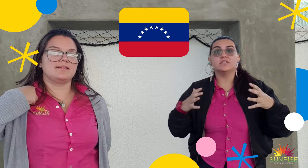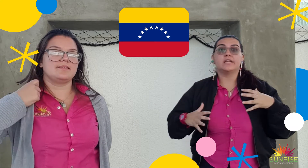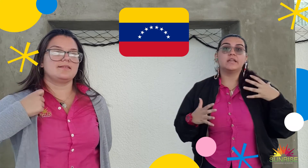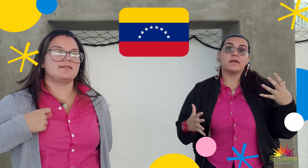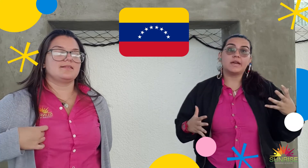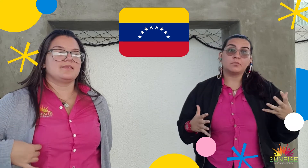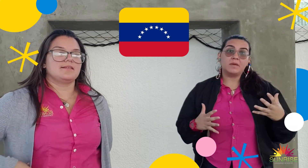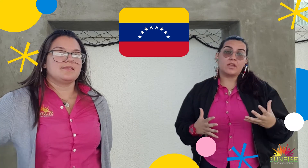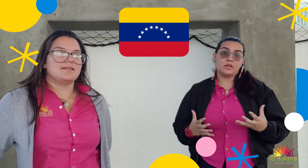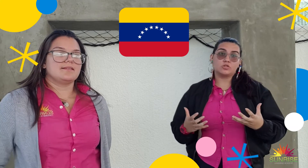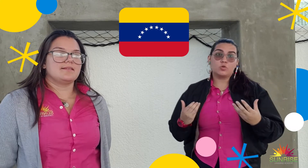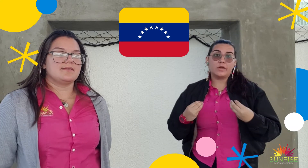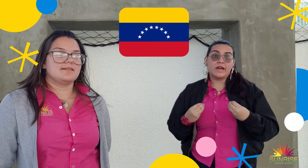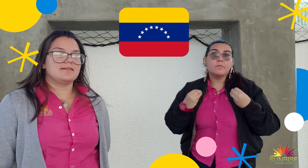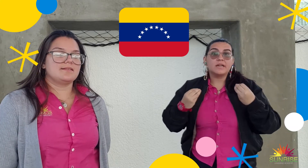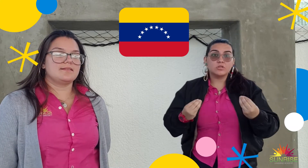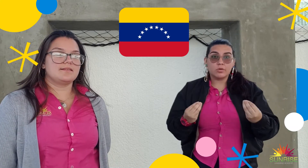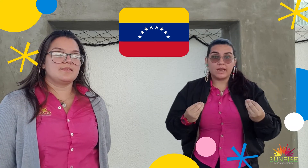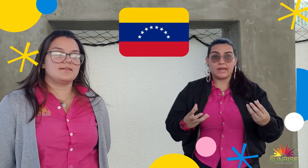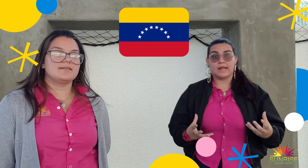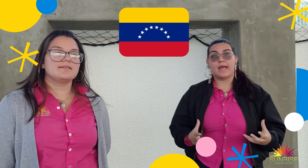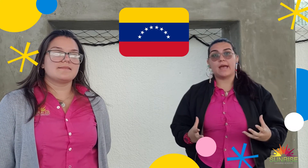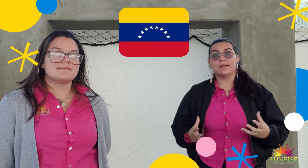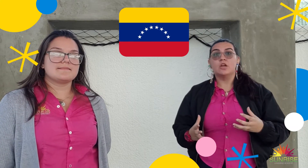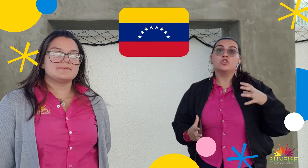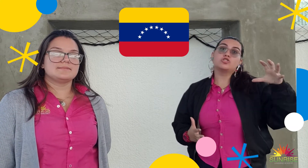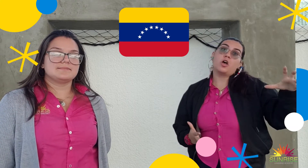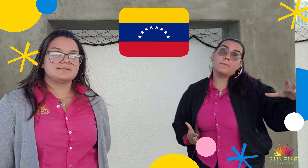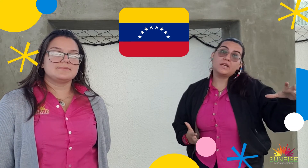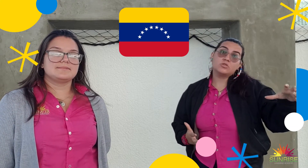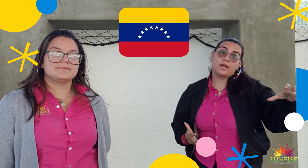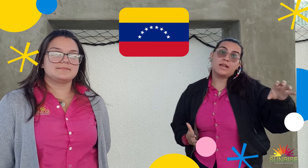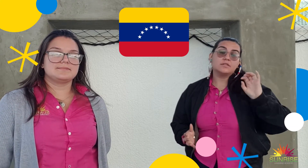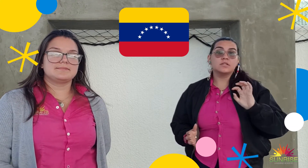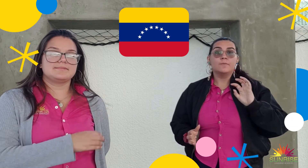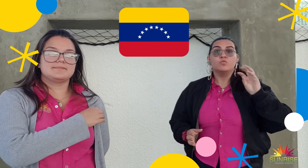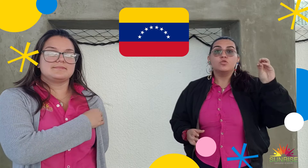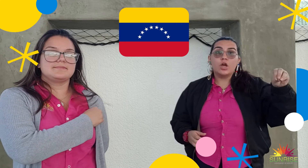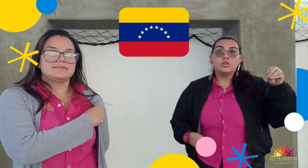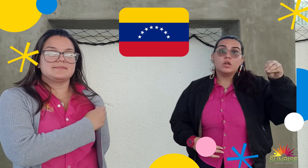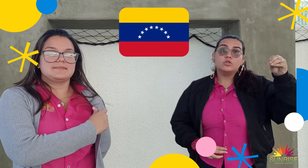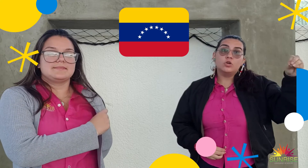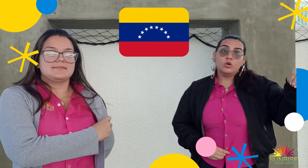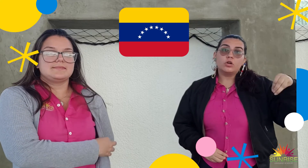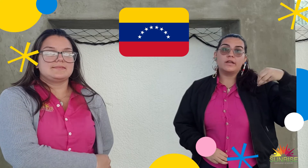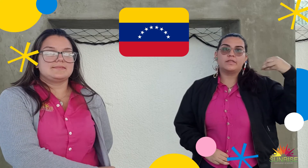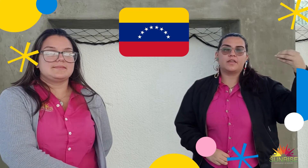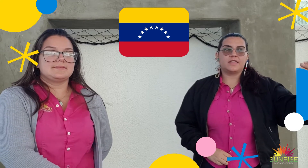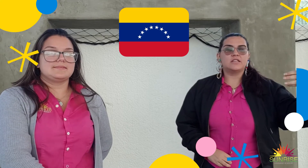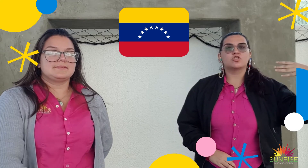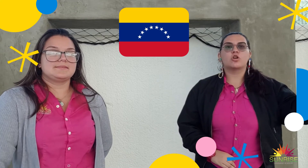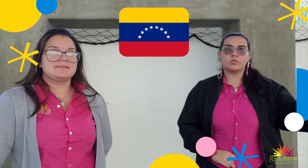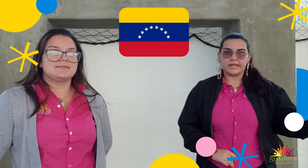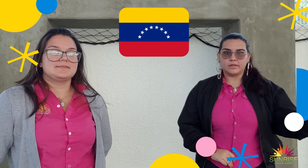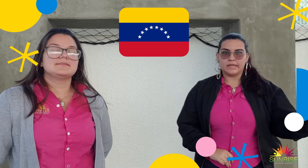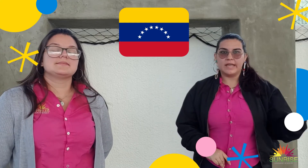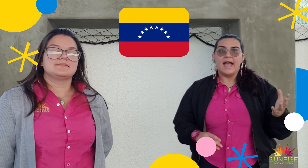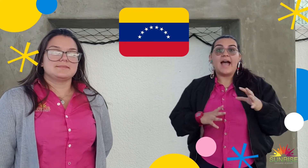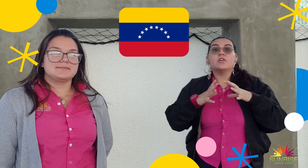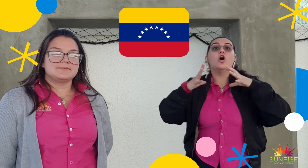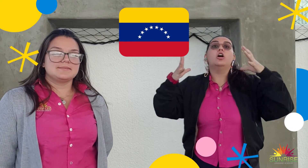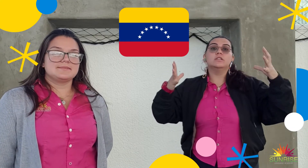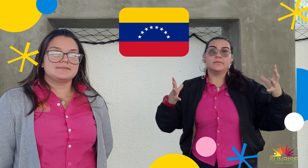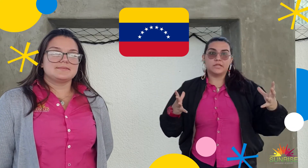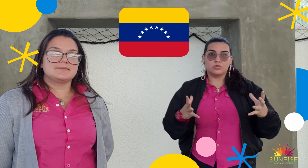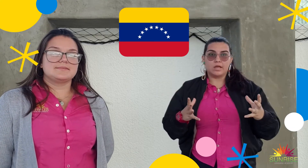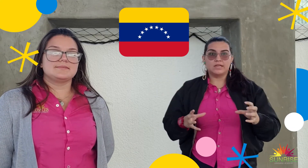we are denigrated because we are Venezuelan, and some Venezuelans don't do the things correctly,